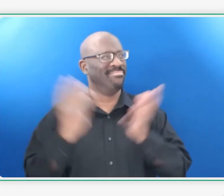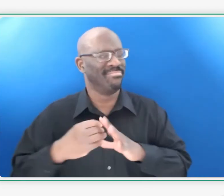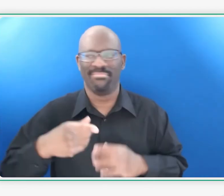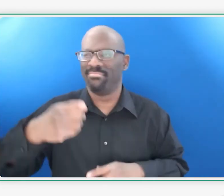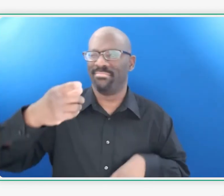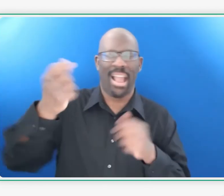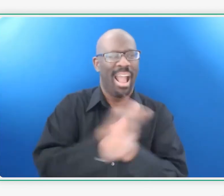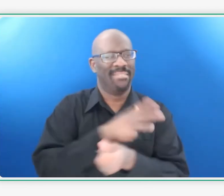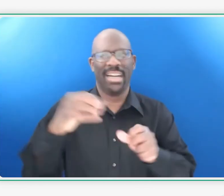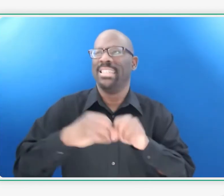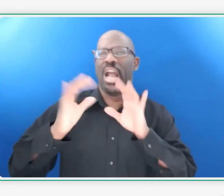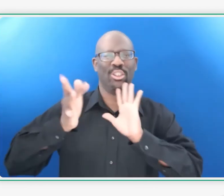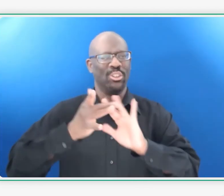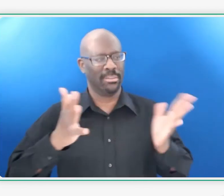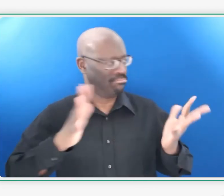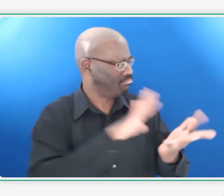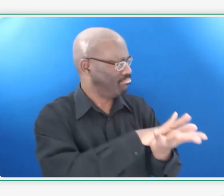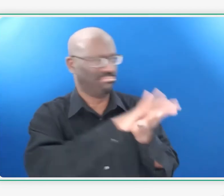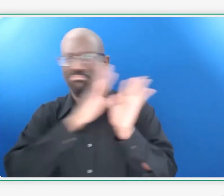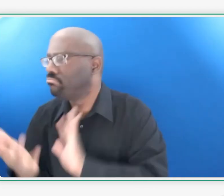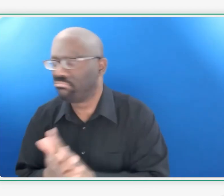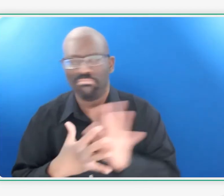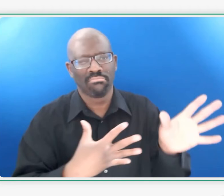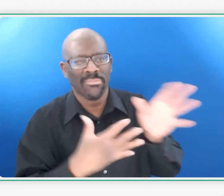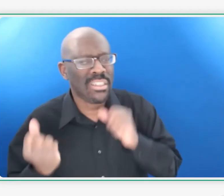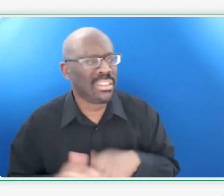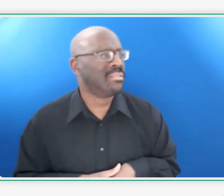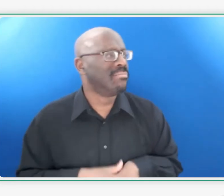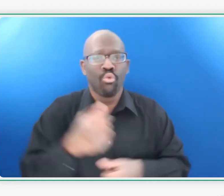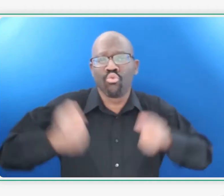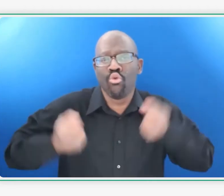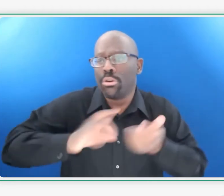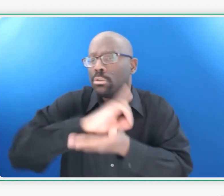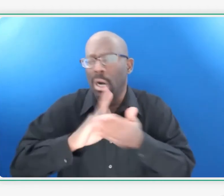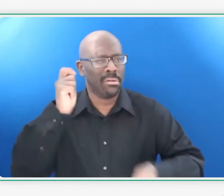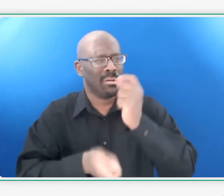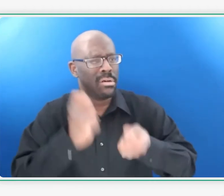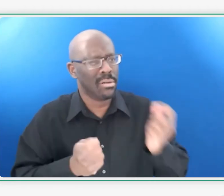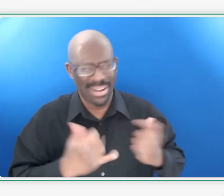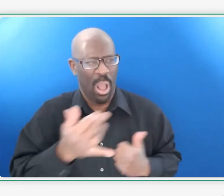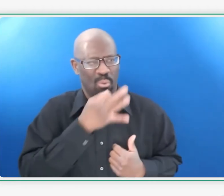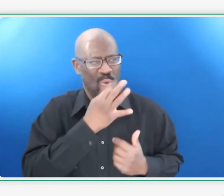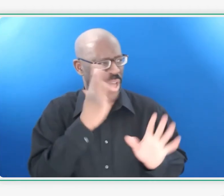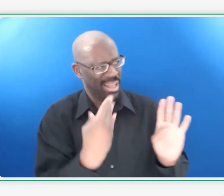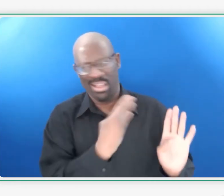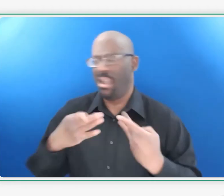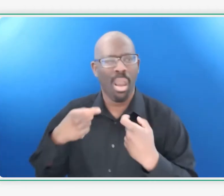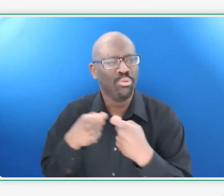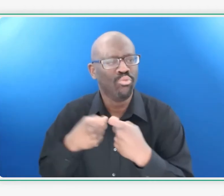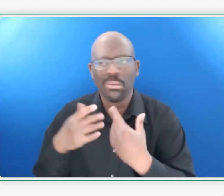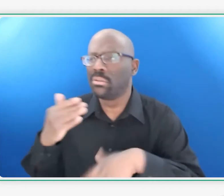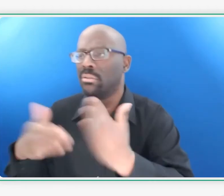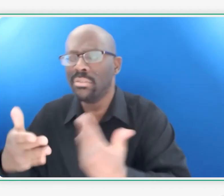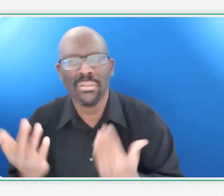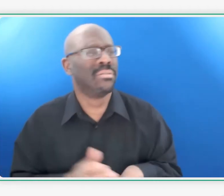now, computers have innovated to the point where they can do all the things and more. Car design has changed